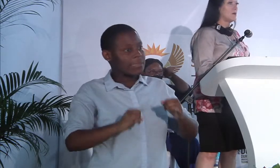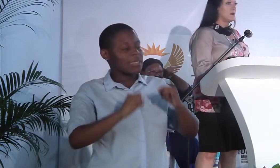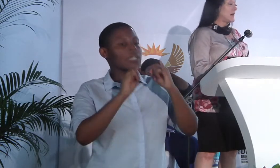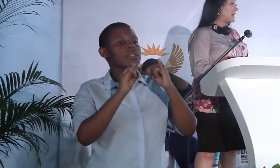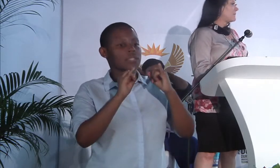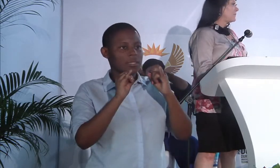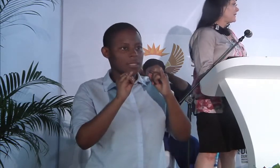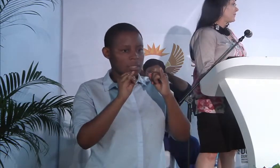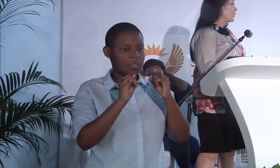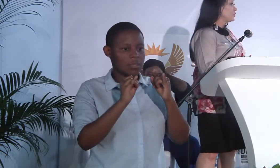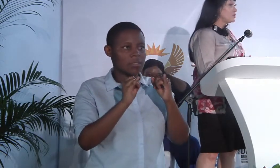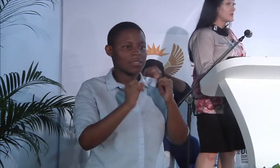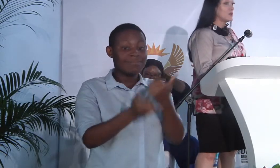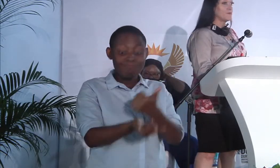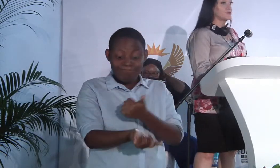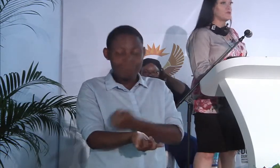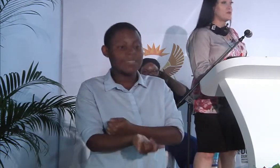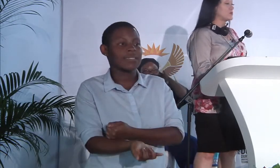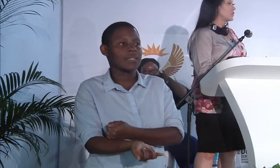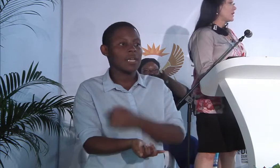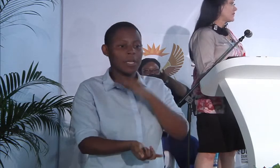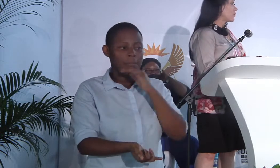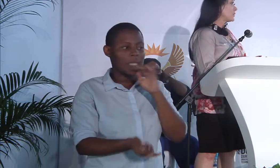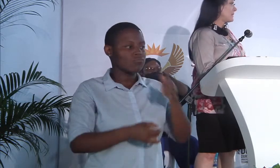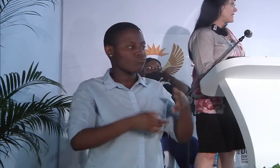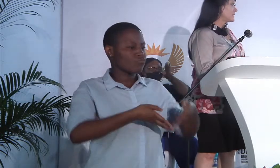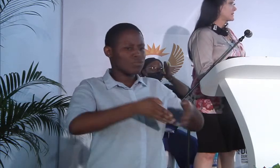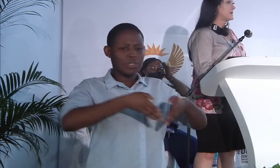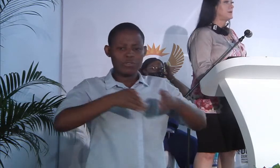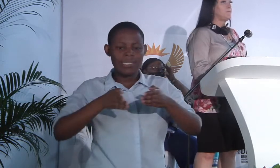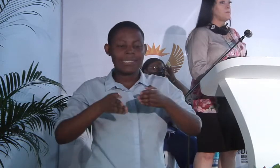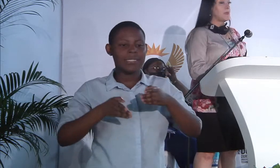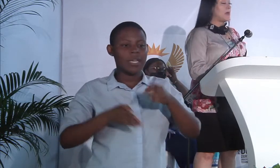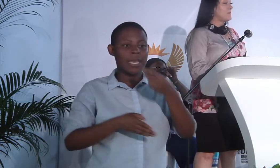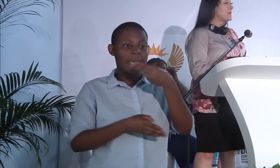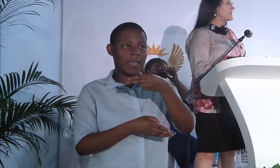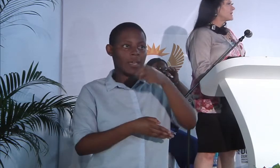our people are using on the street, which are heroin-based.